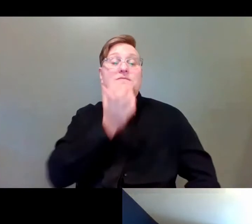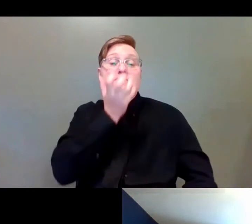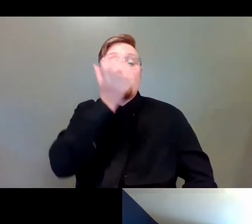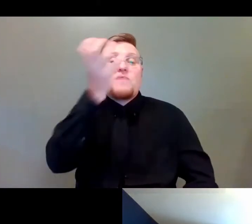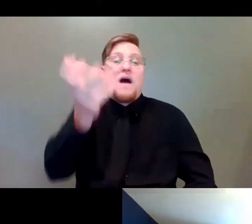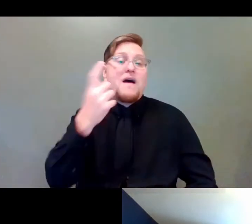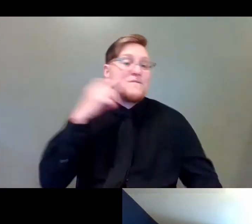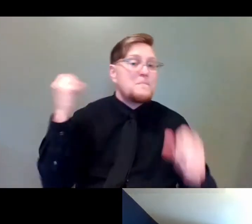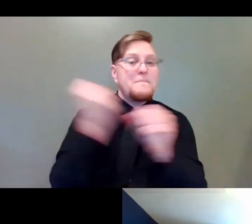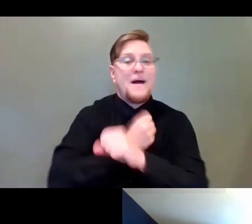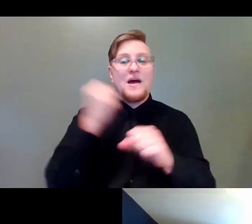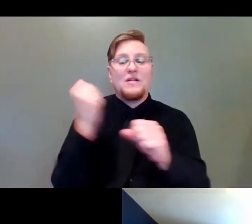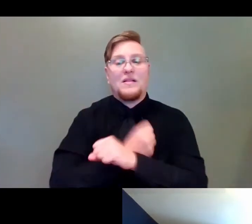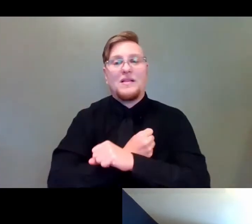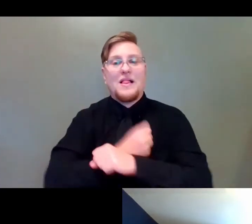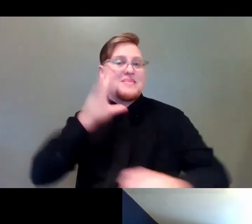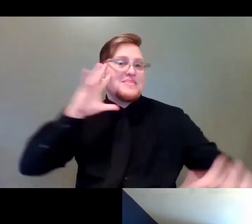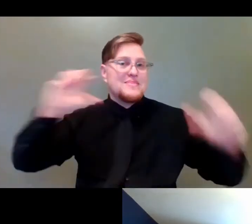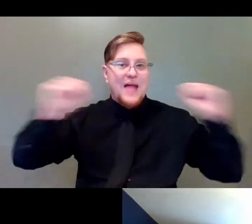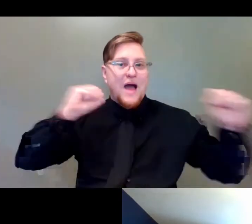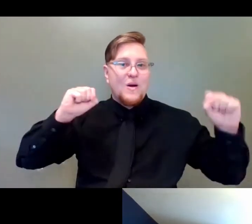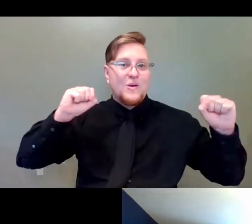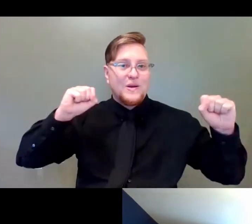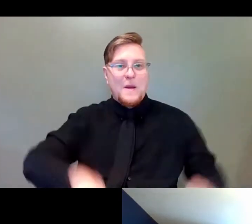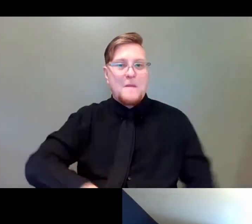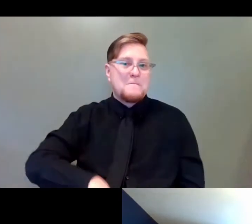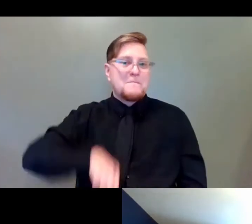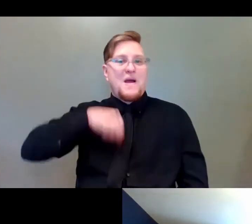know, loud, proud, and passionate. And I think that